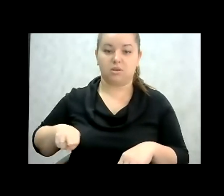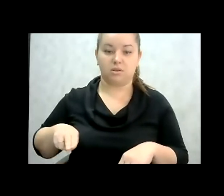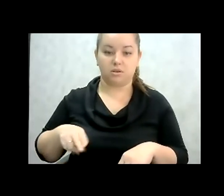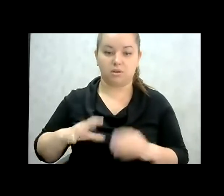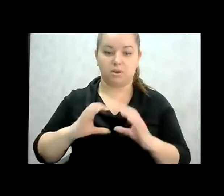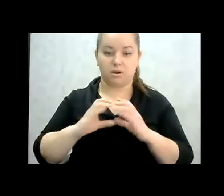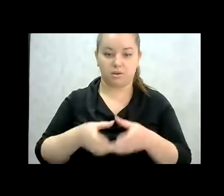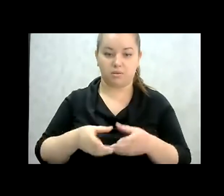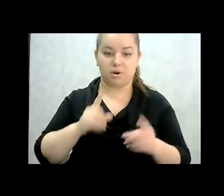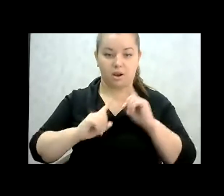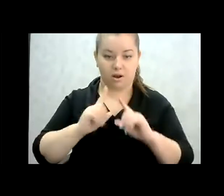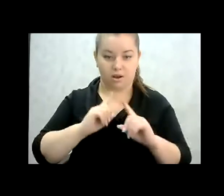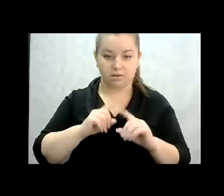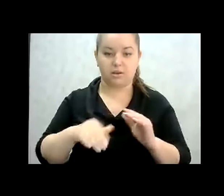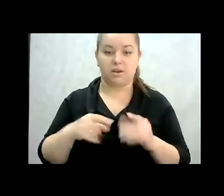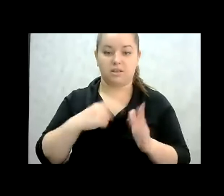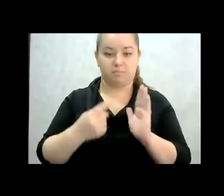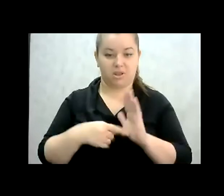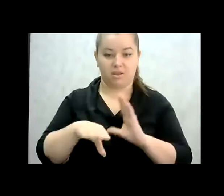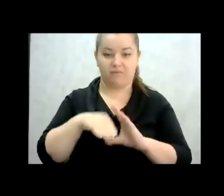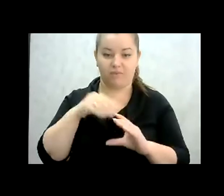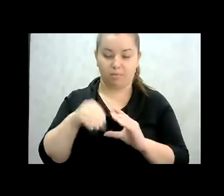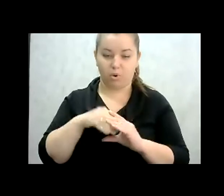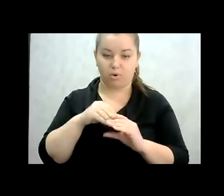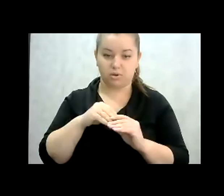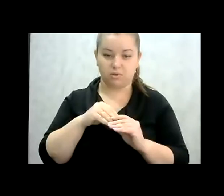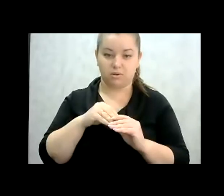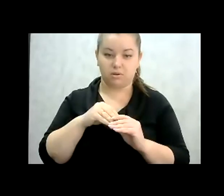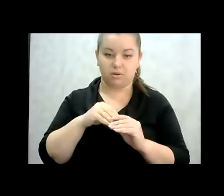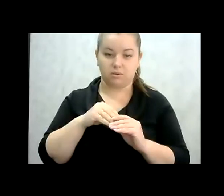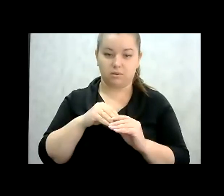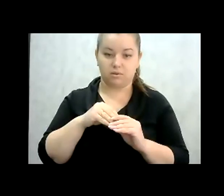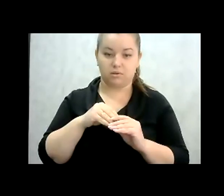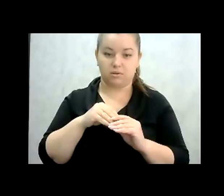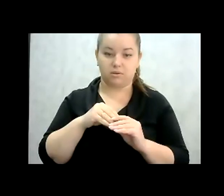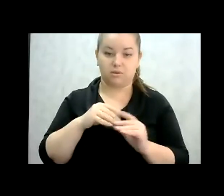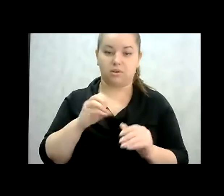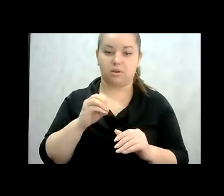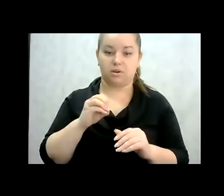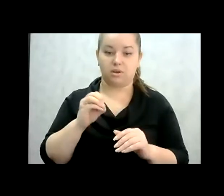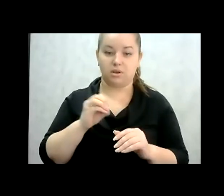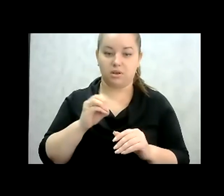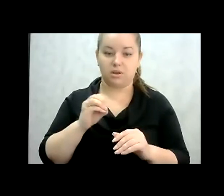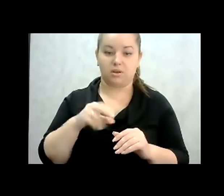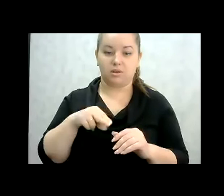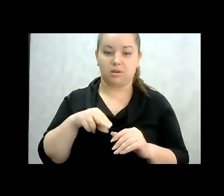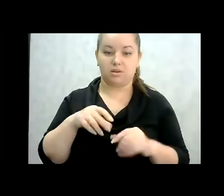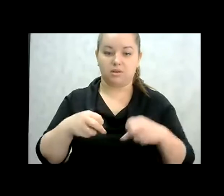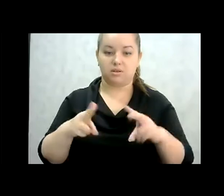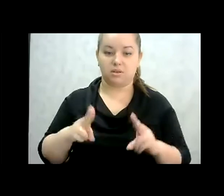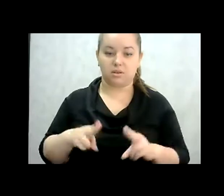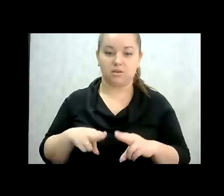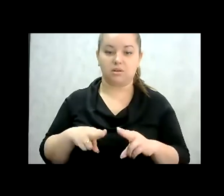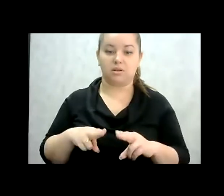IFES. We are also joined by Yevhen Poperesny from the OSCE Project Coordinator in Ukraine. He's the Elections and